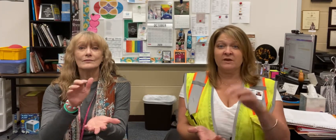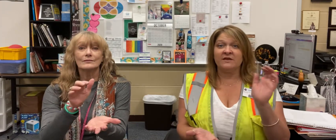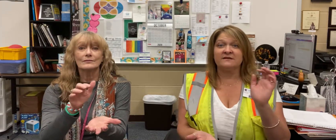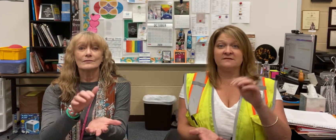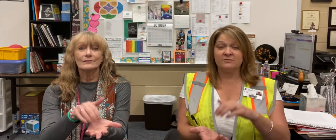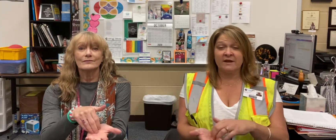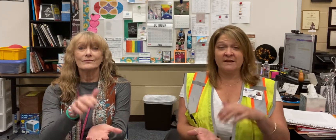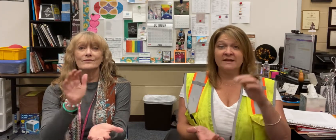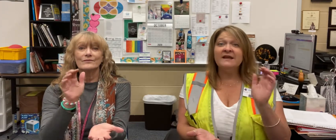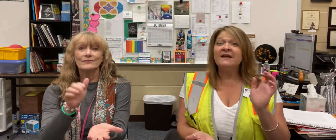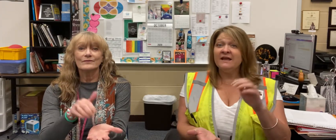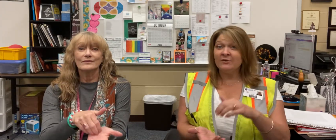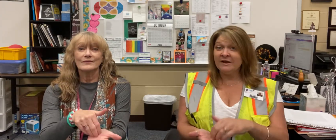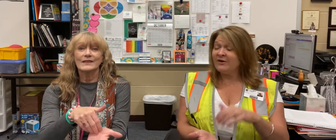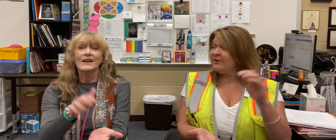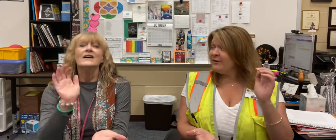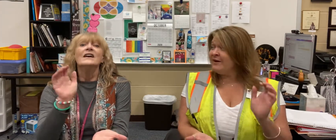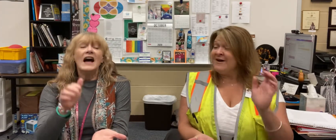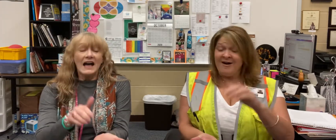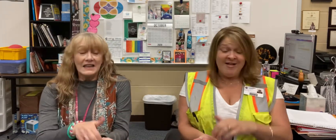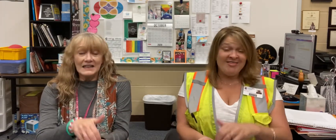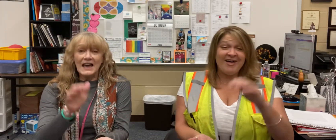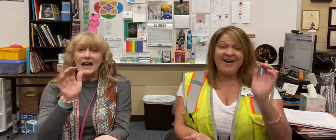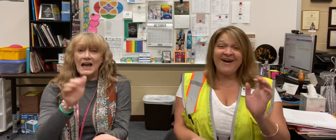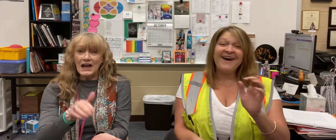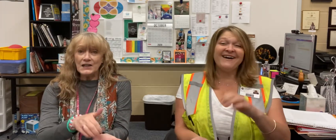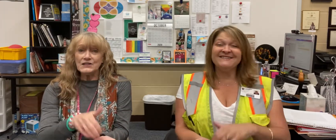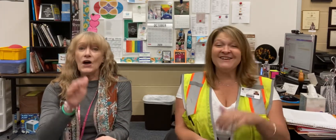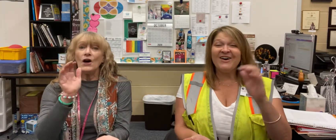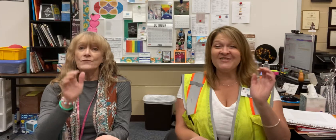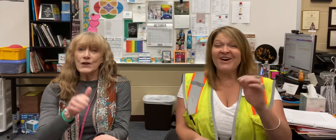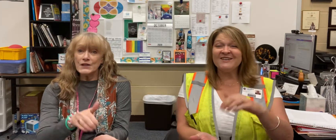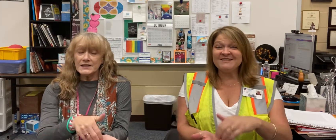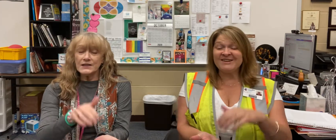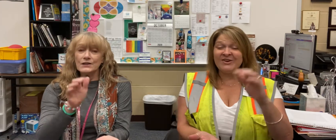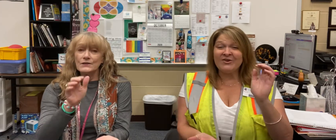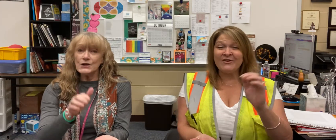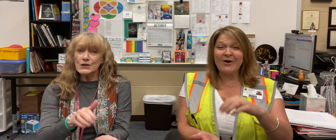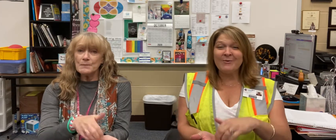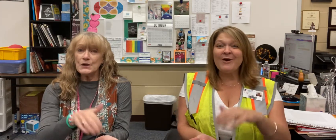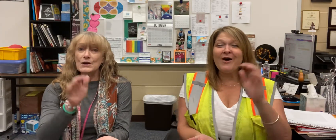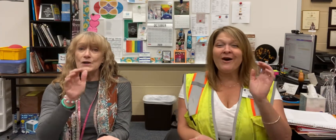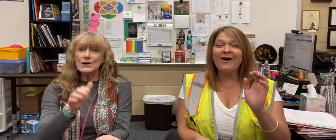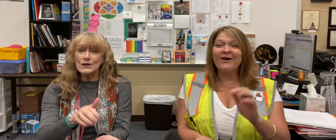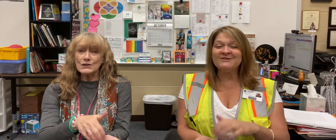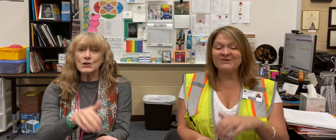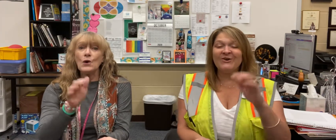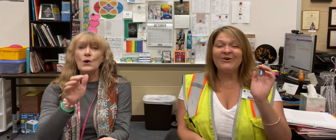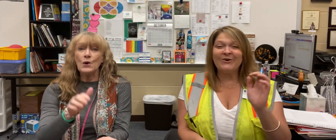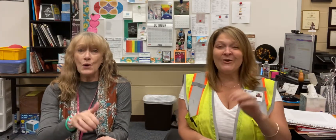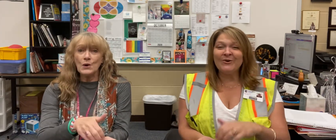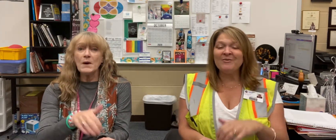us. Ready? Here we go. Land of the silver birch, home of